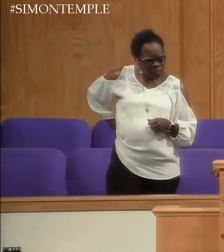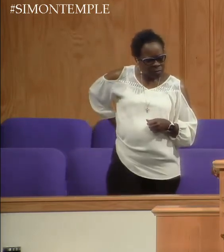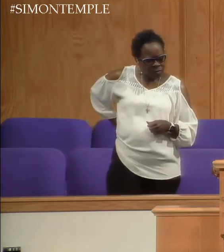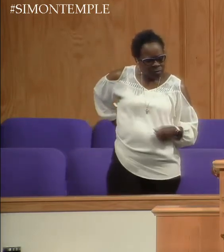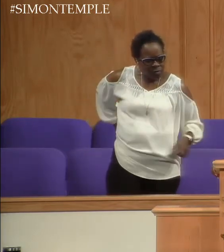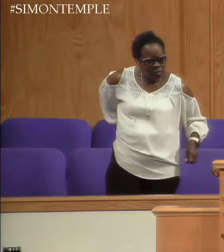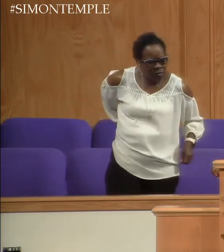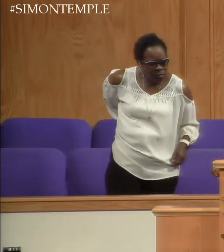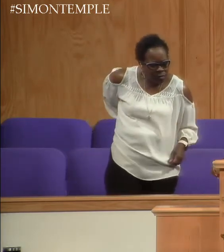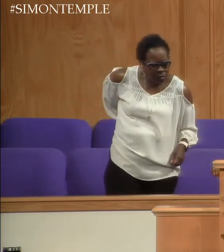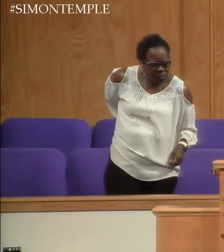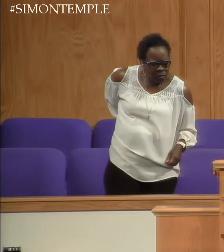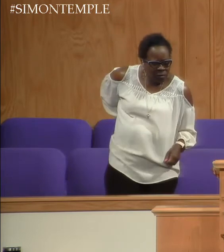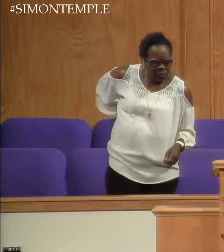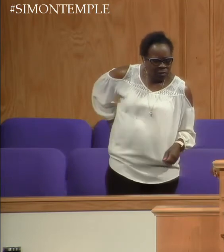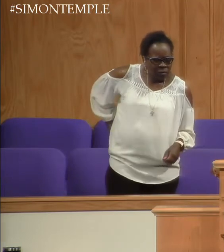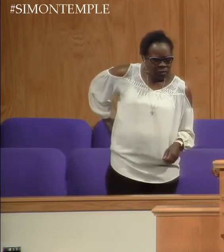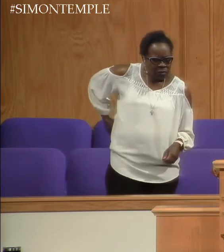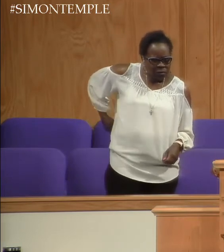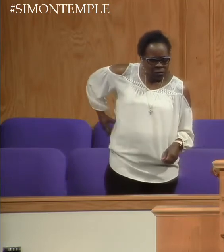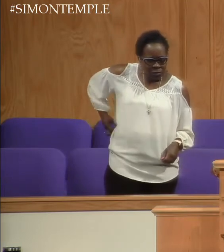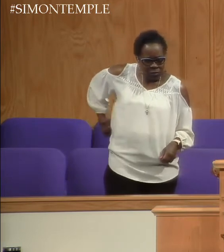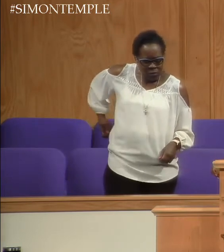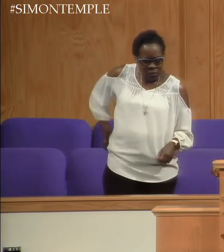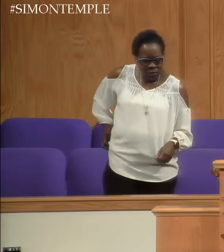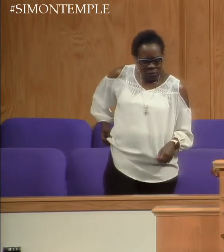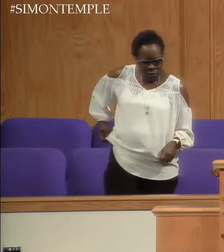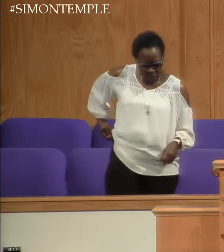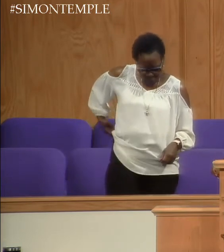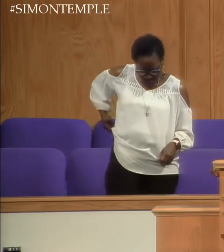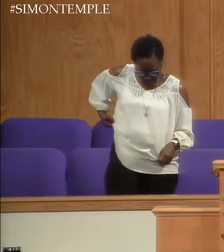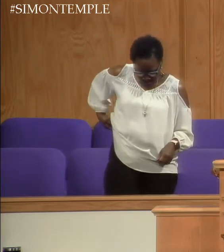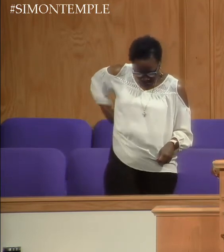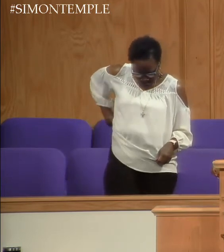morning. Good morning to all of you streaming live.